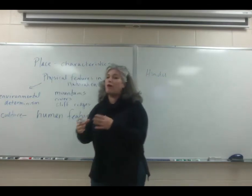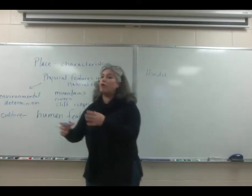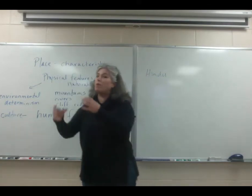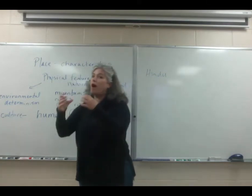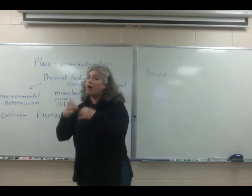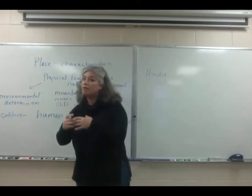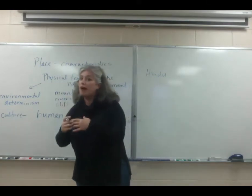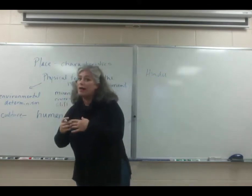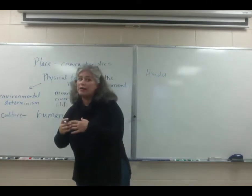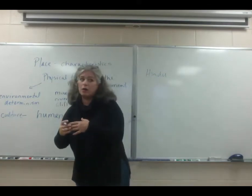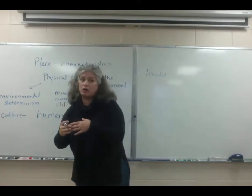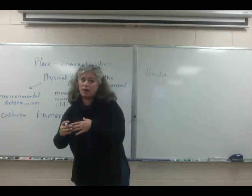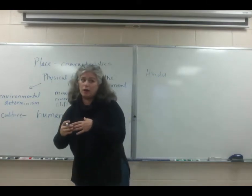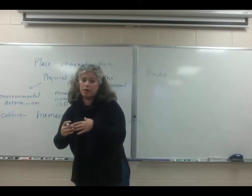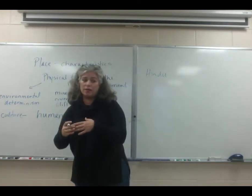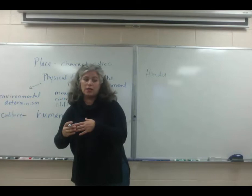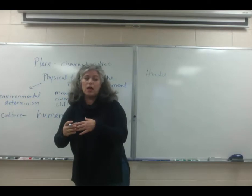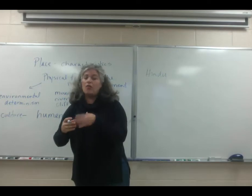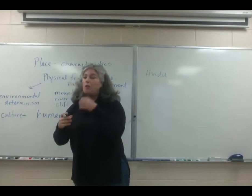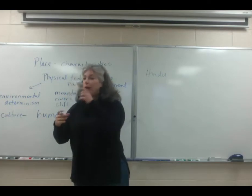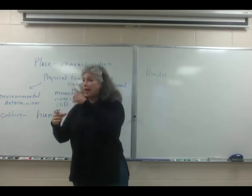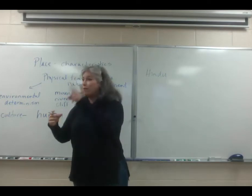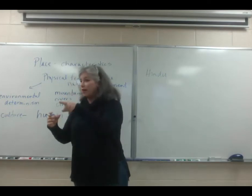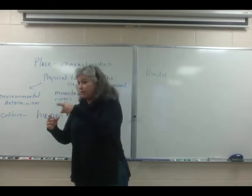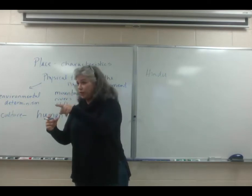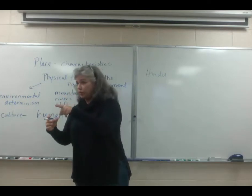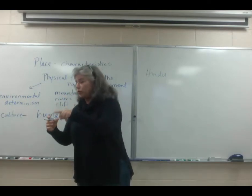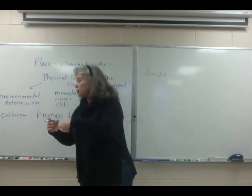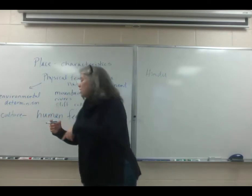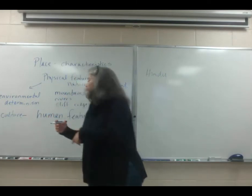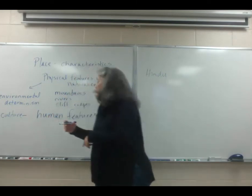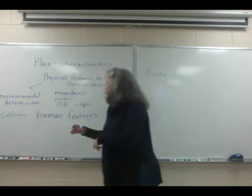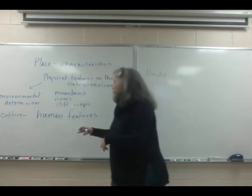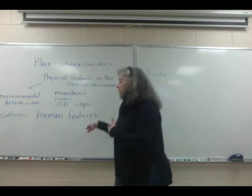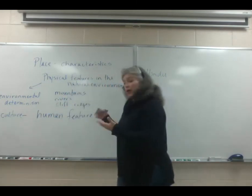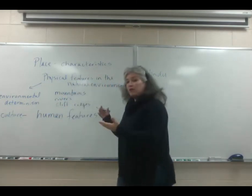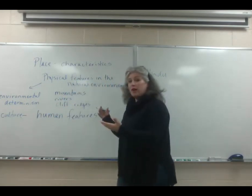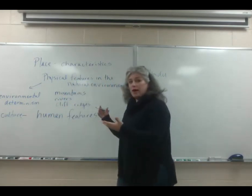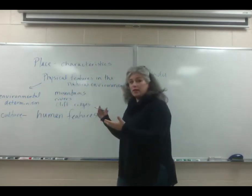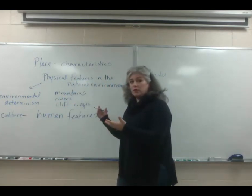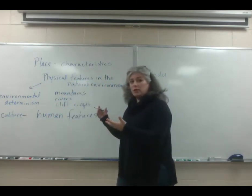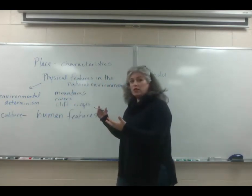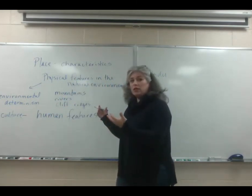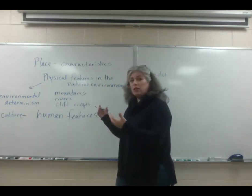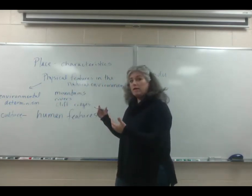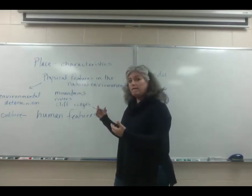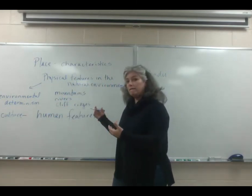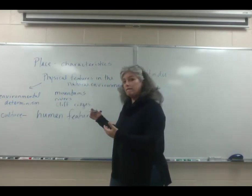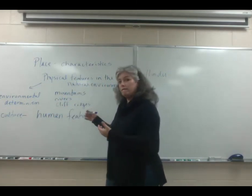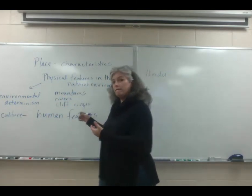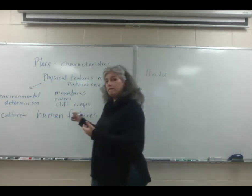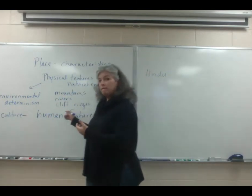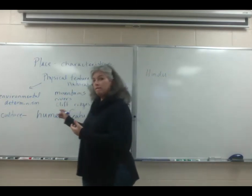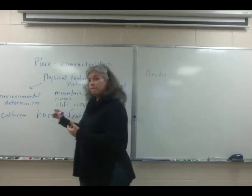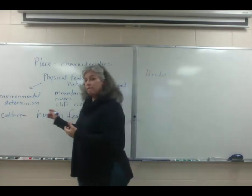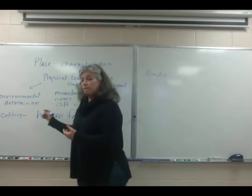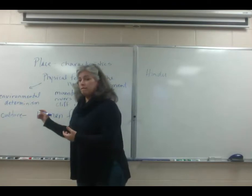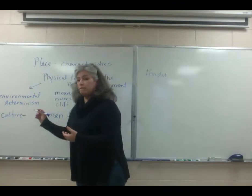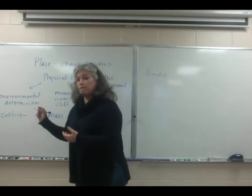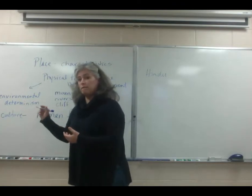we modified our environment, the man-made features that we can find? Well, there's places that sand doesn't